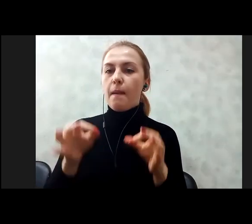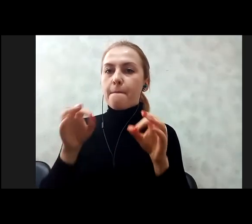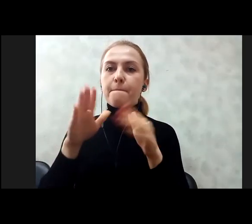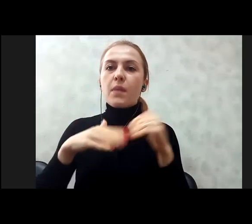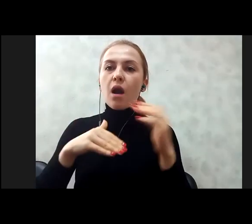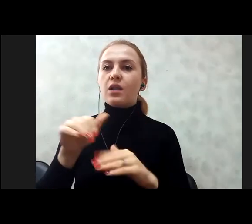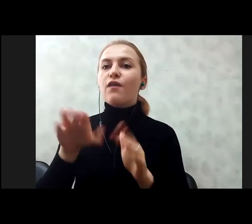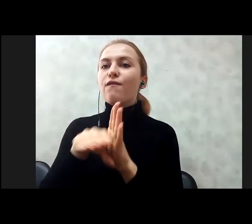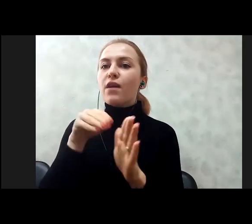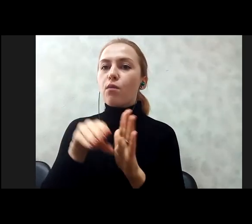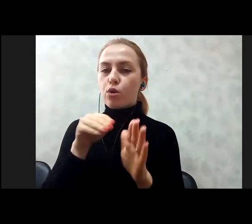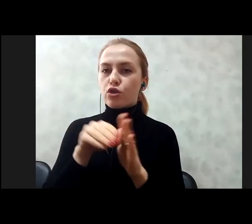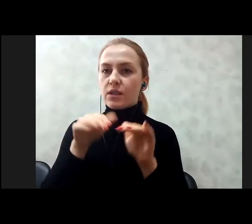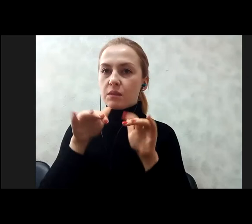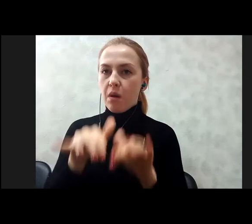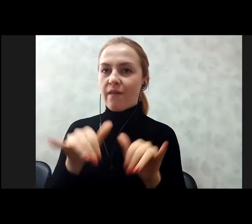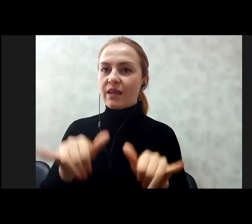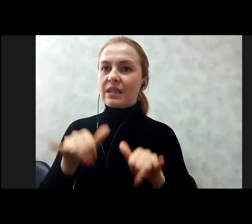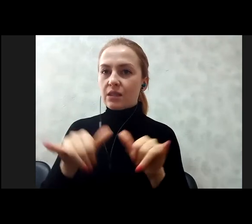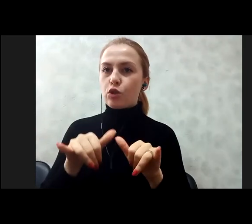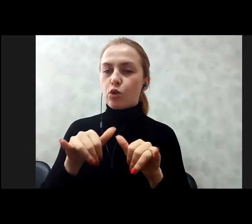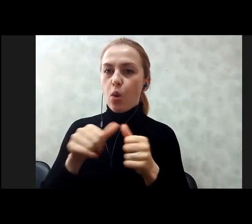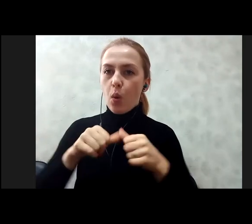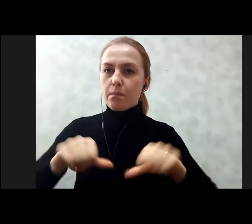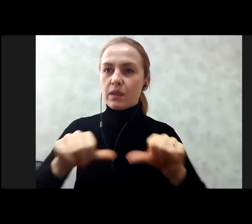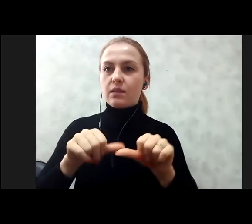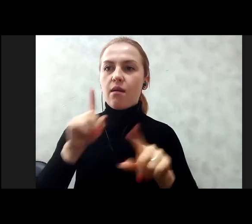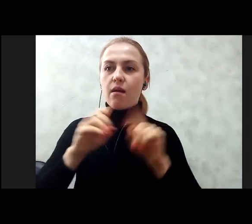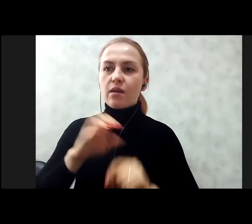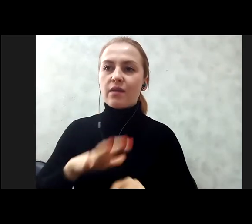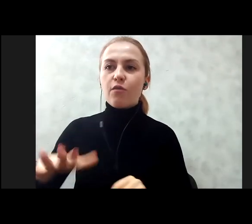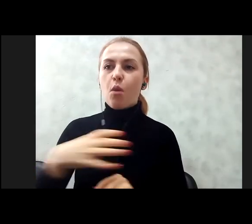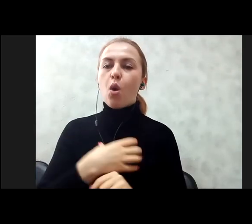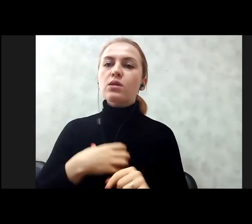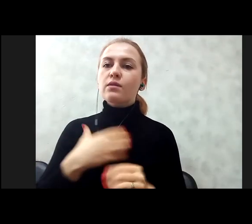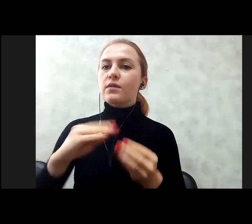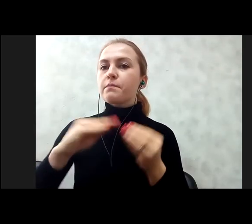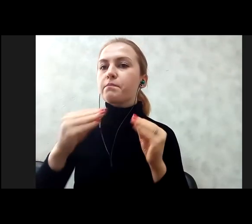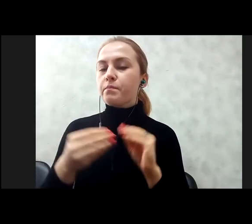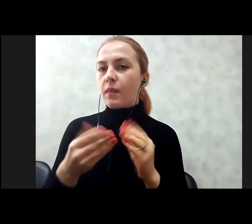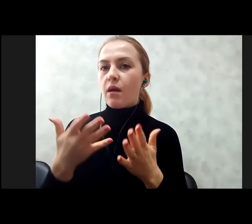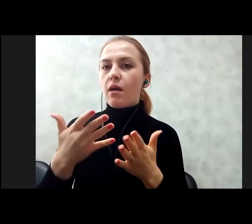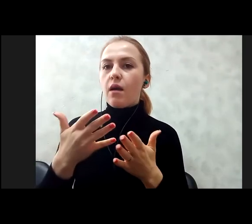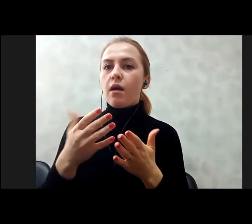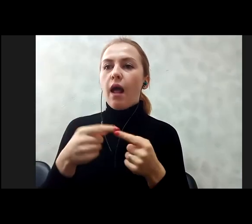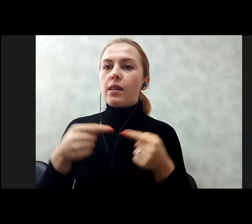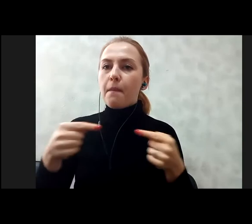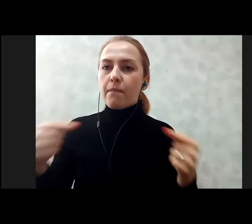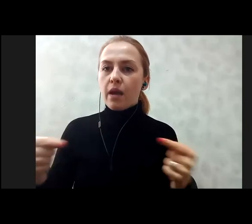best practices code of the Venice Commission of the Council of